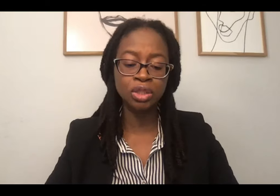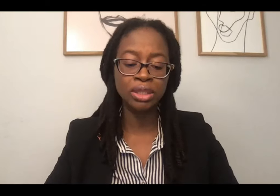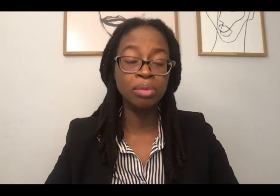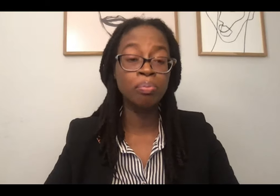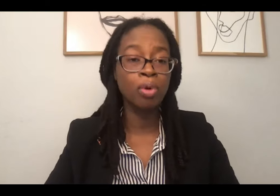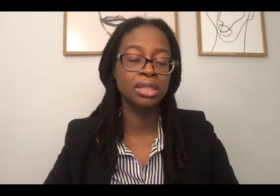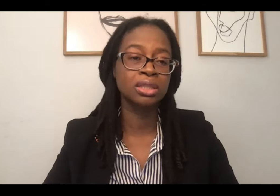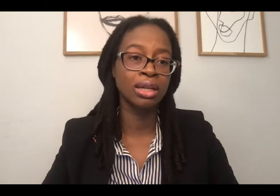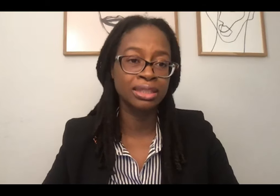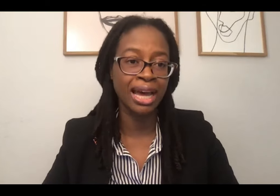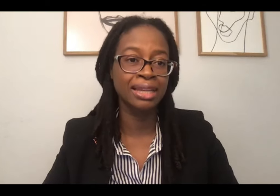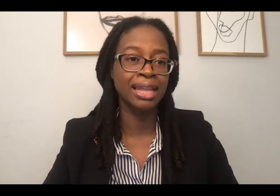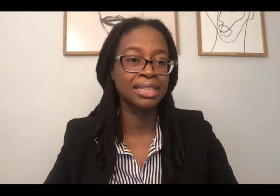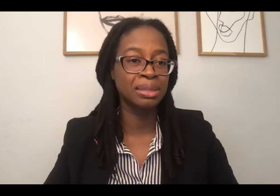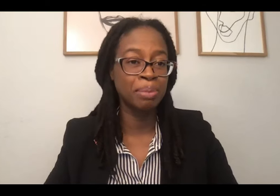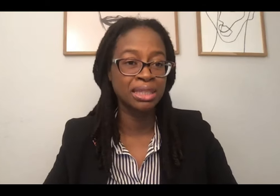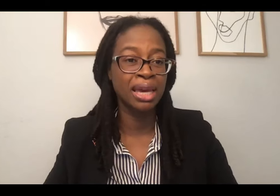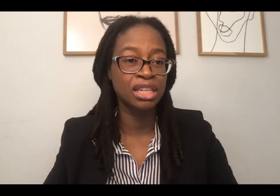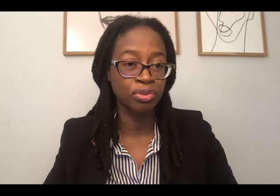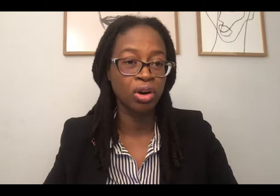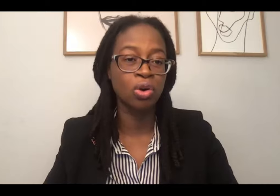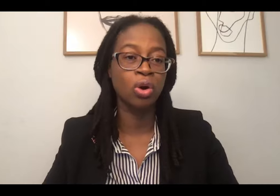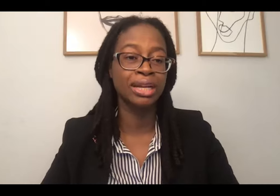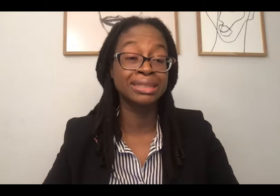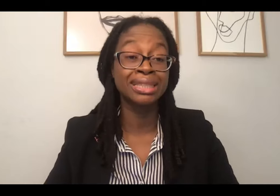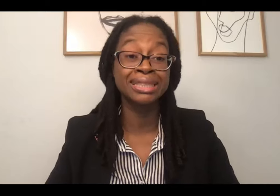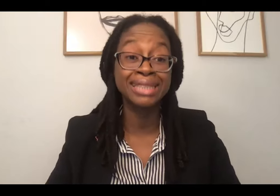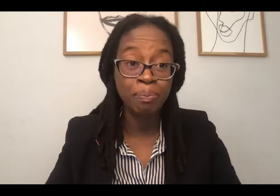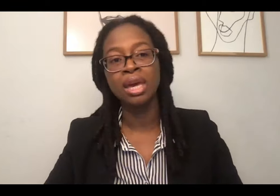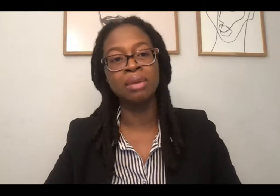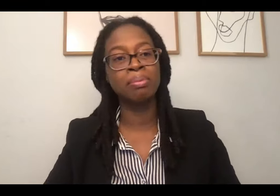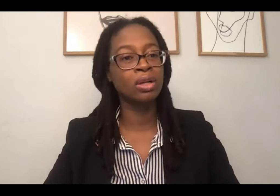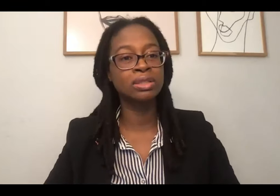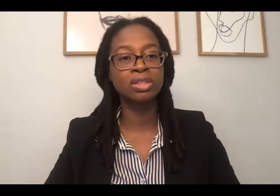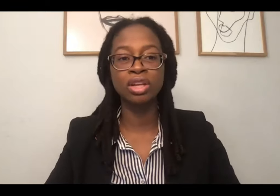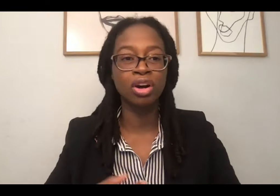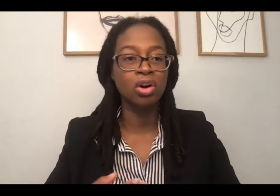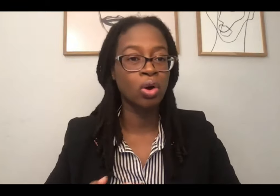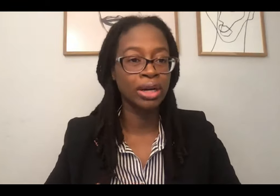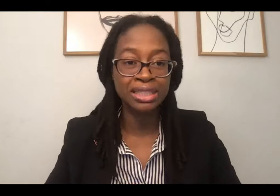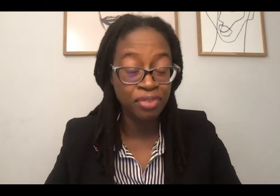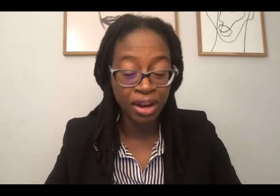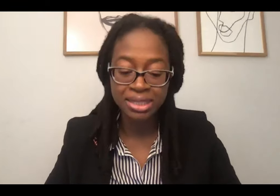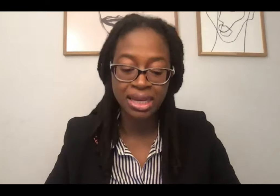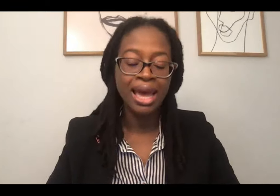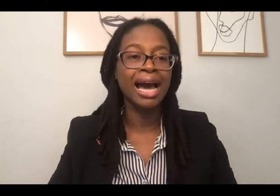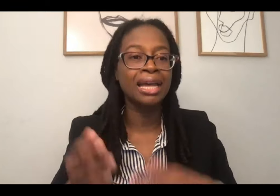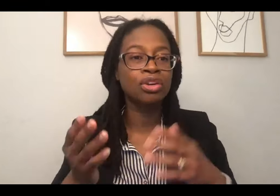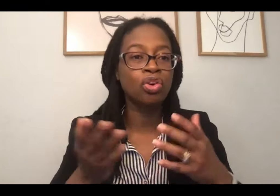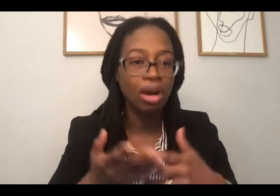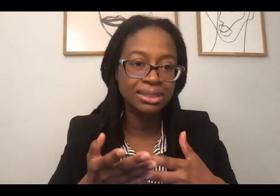it's important to understand that disability may differ according to type. It may also differ according to severity